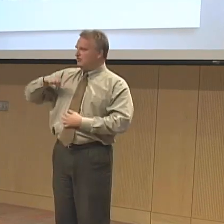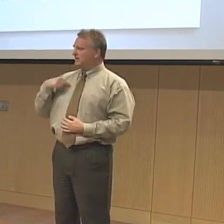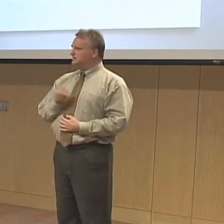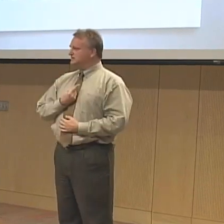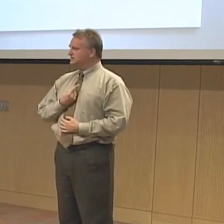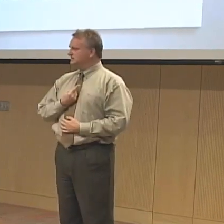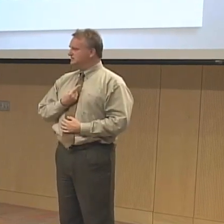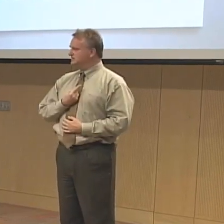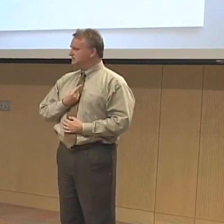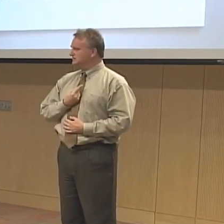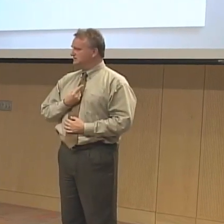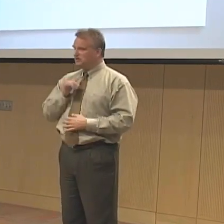us.